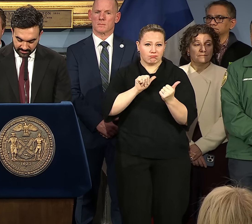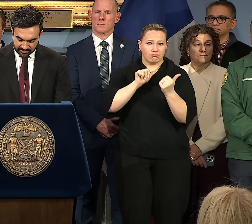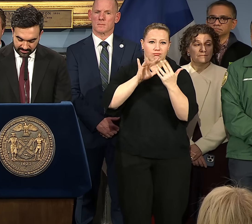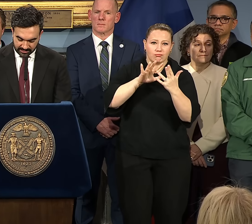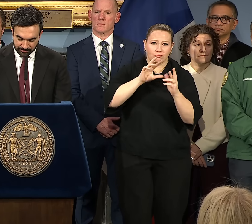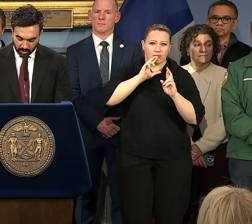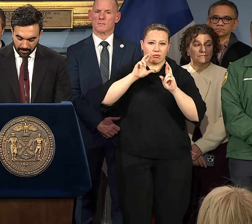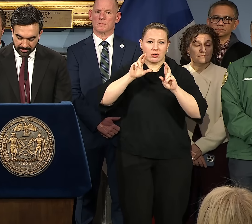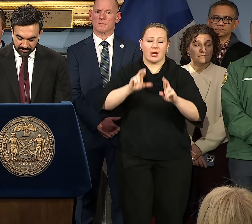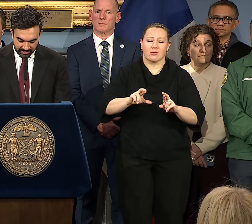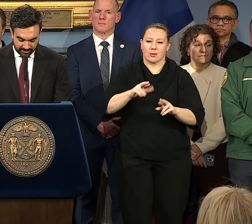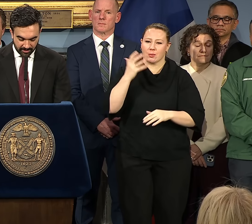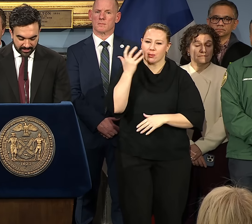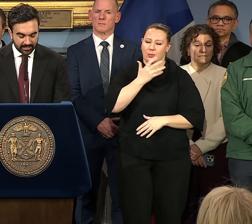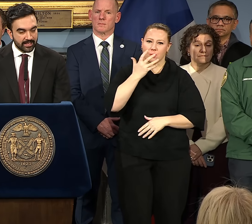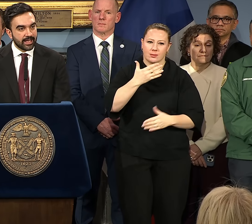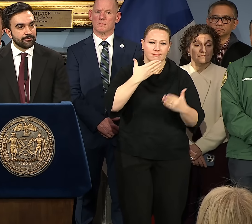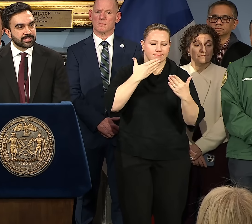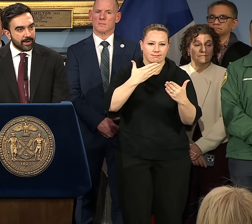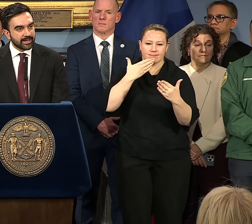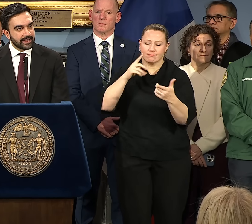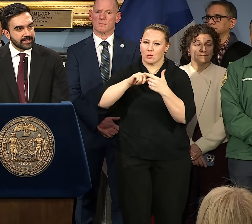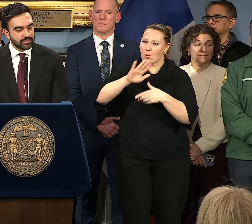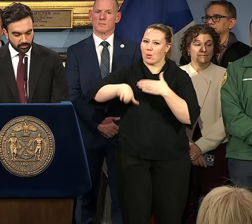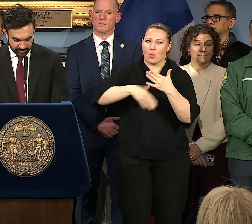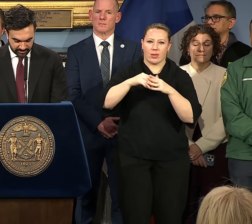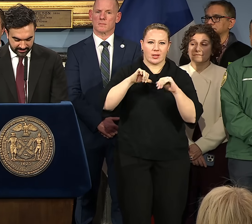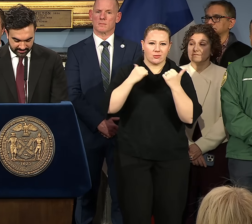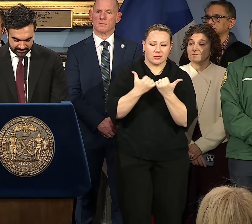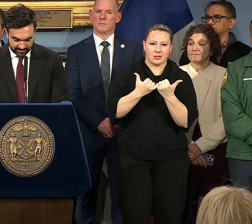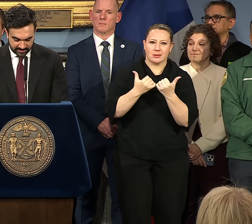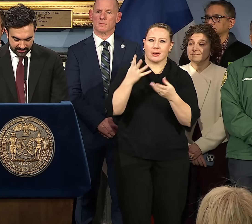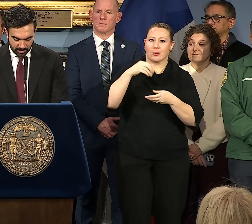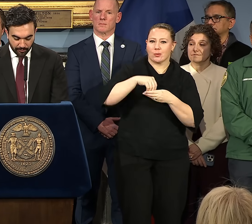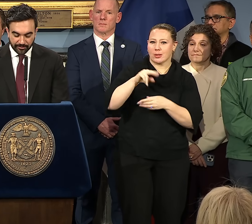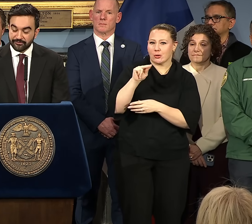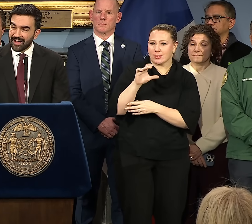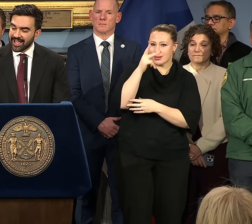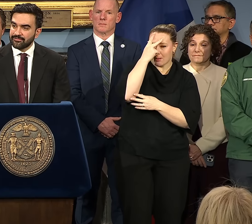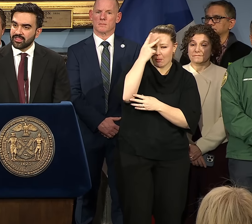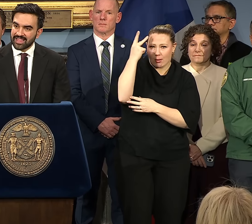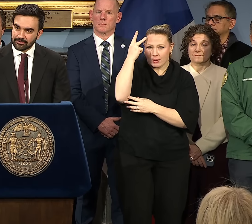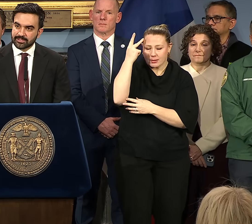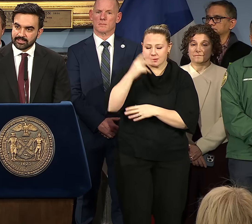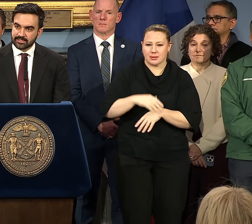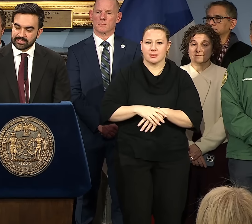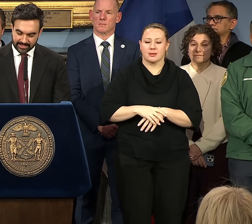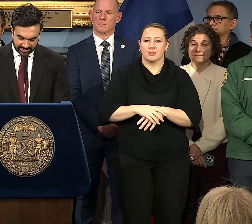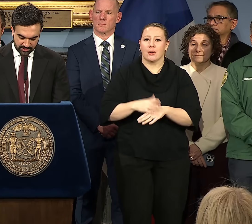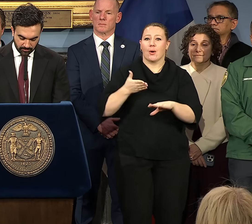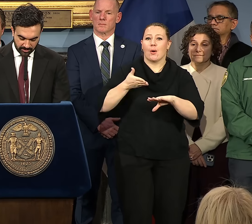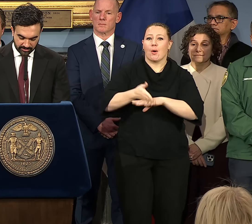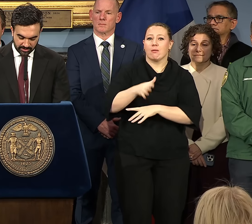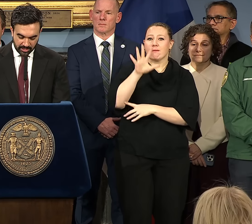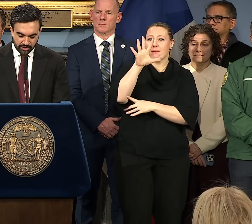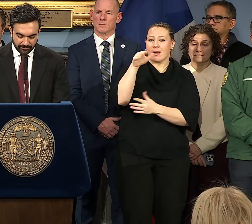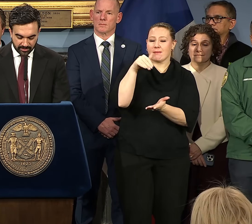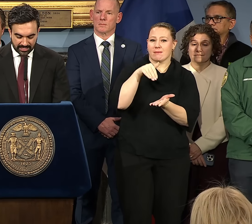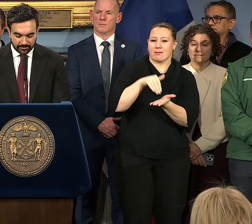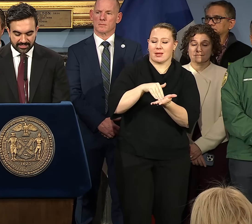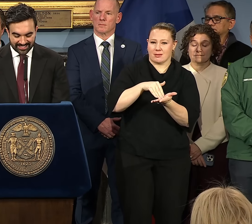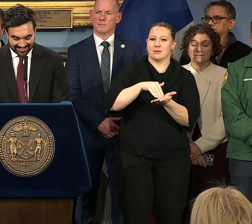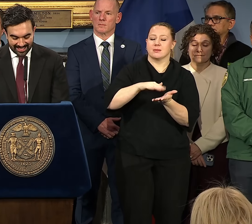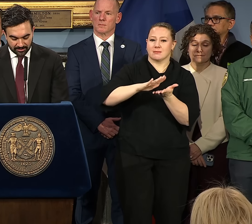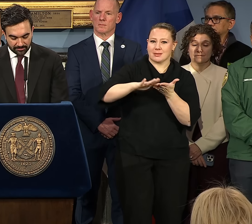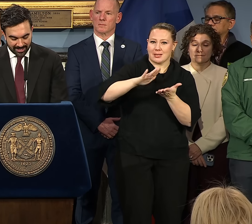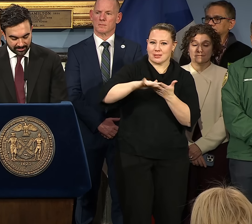our parks, keeping our public transit running, and responding to emergencies. Over 5,000 sanitation workers traversed